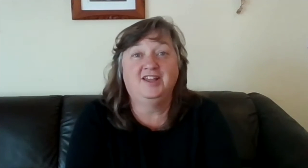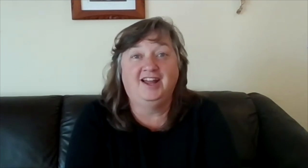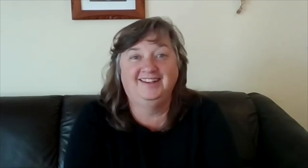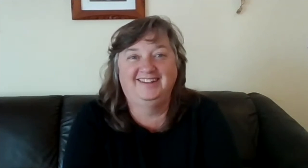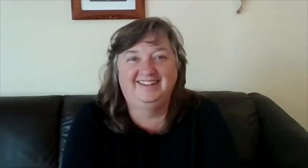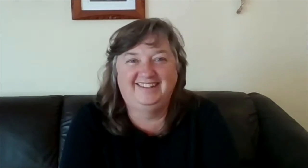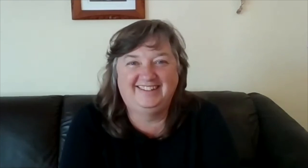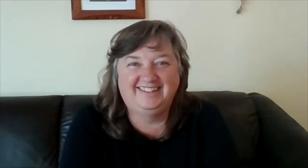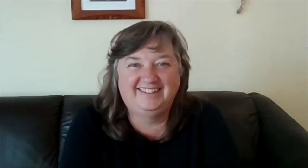lot.